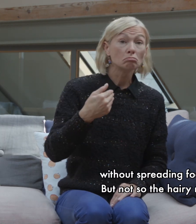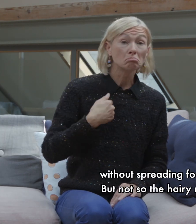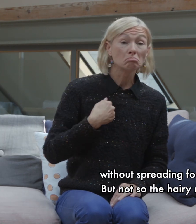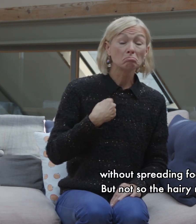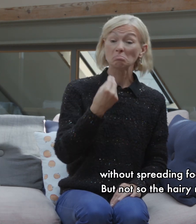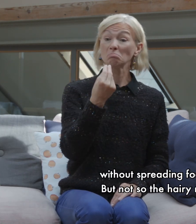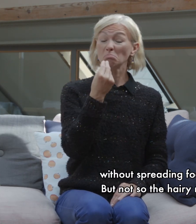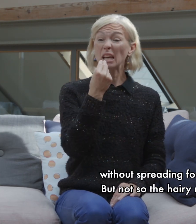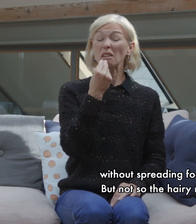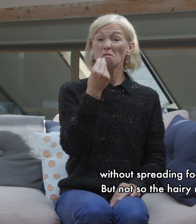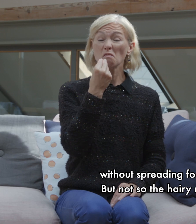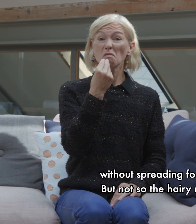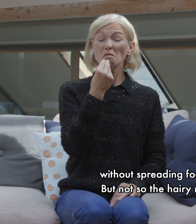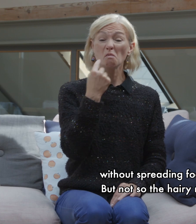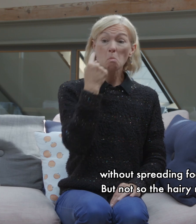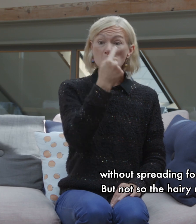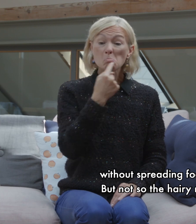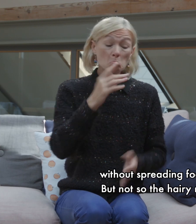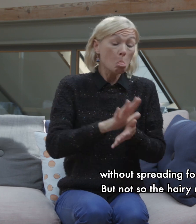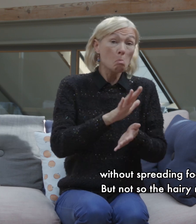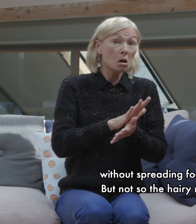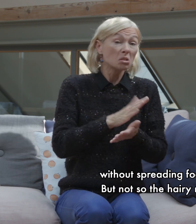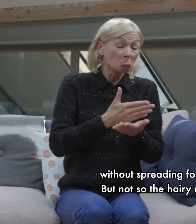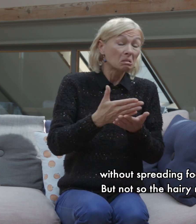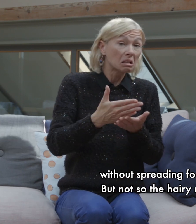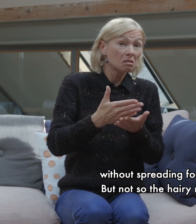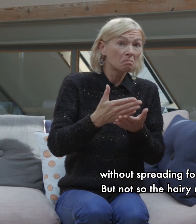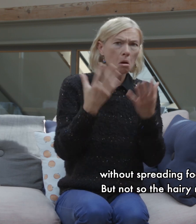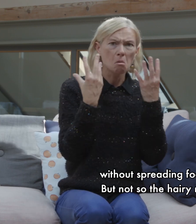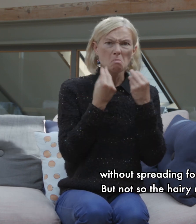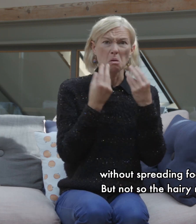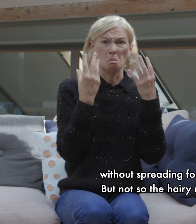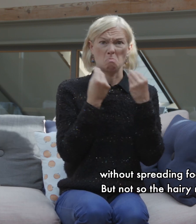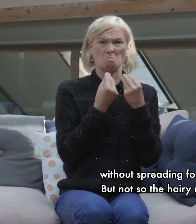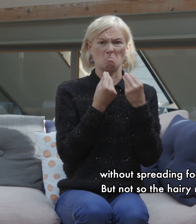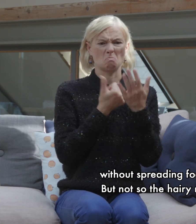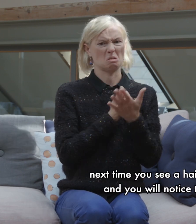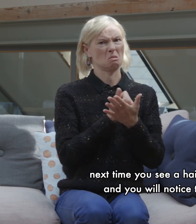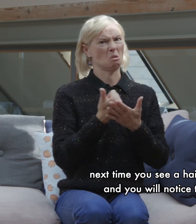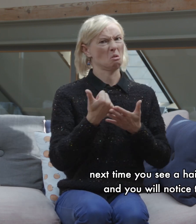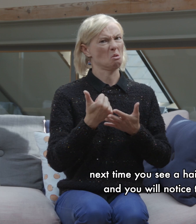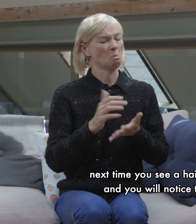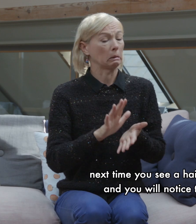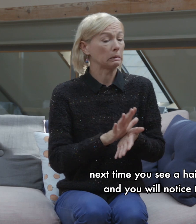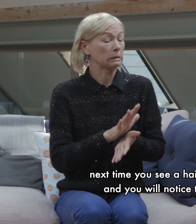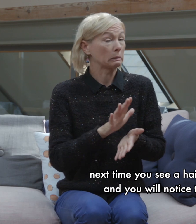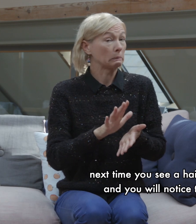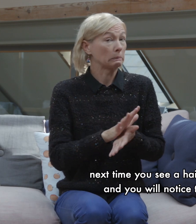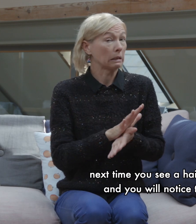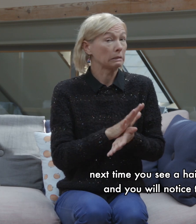without spreading food all over our faces. But not so the hairy man. Watch carefully next time you see a hairy man eating his